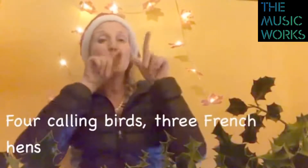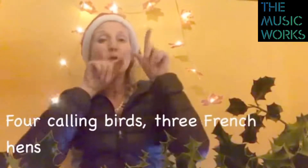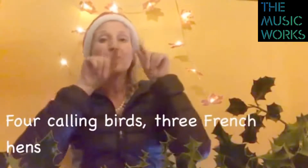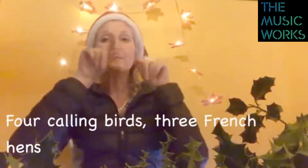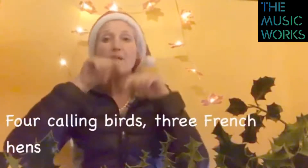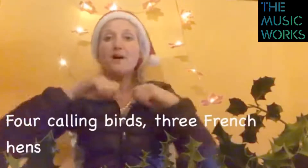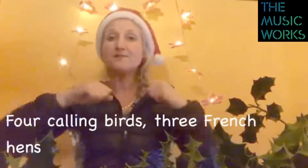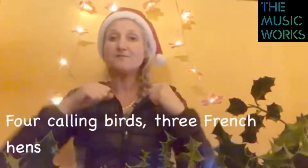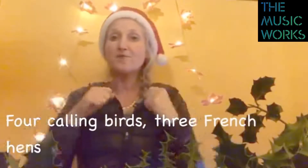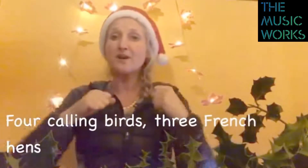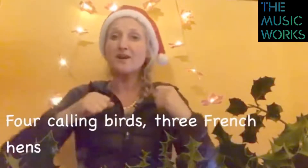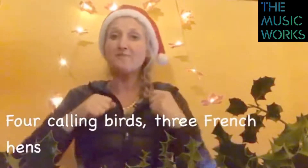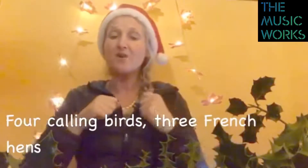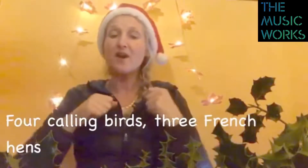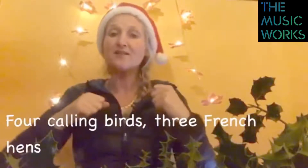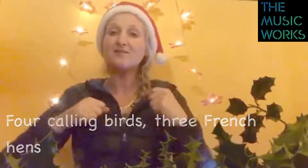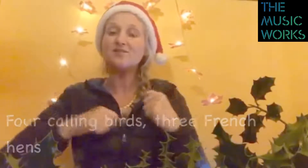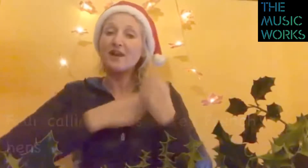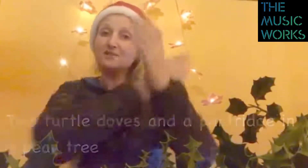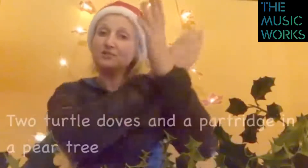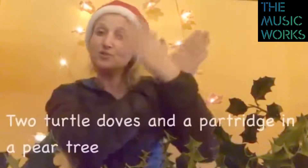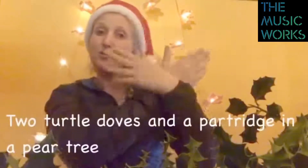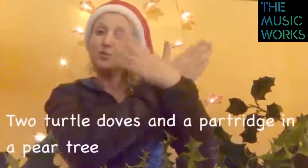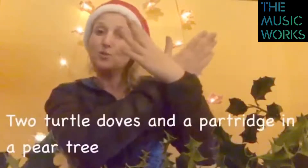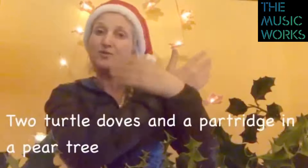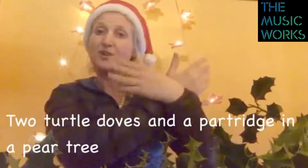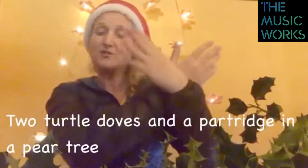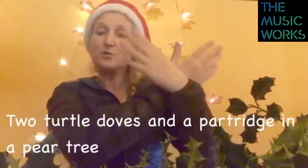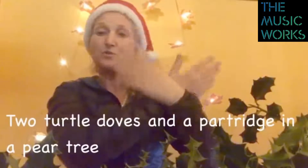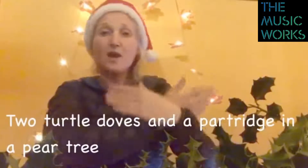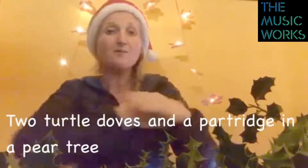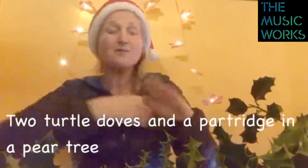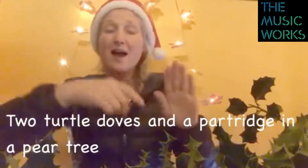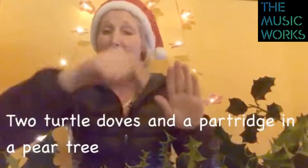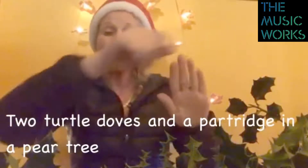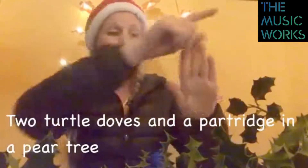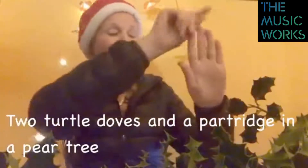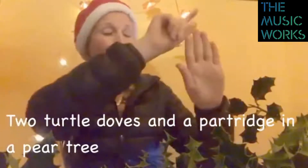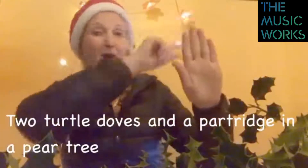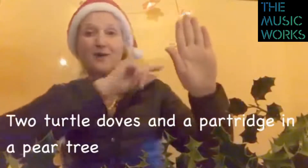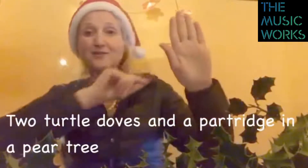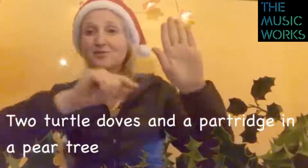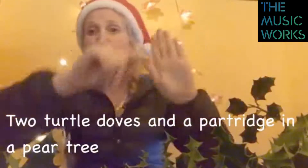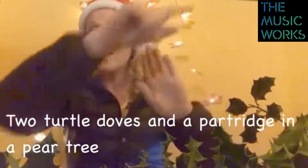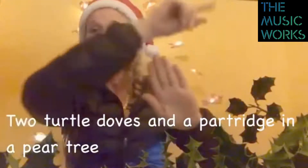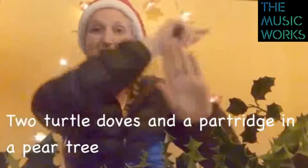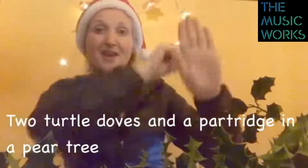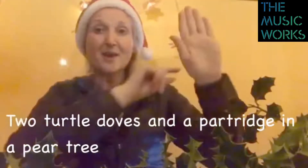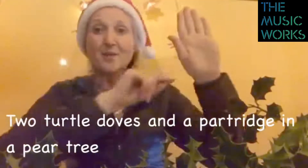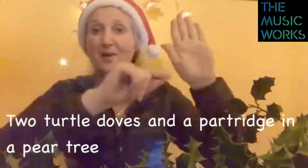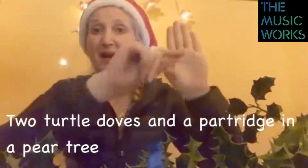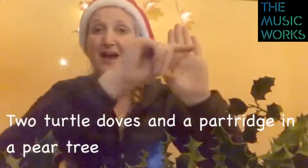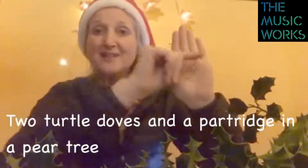calling birds, 3 French hens, 2 turtle doves, and a partridge in a pear